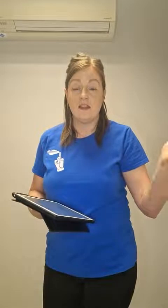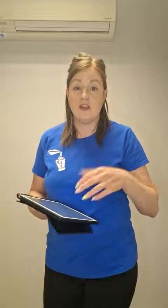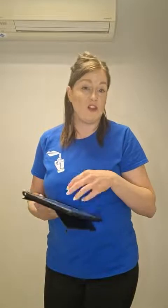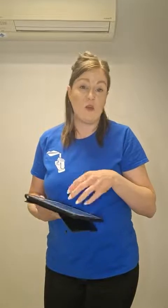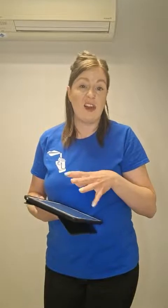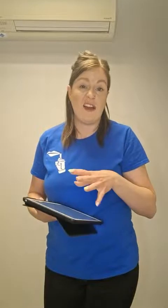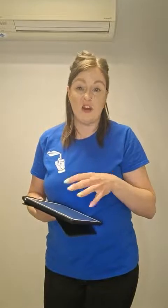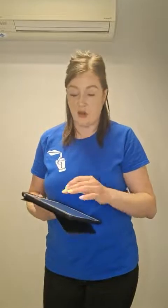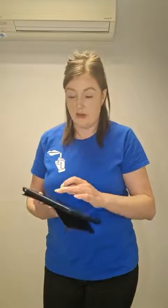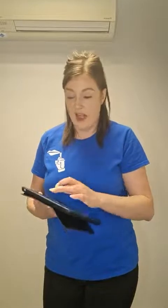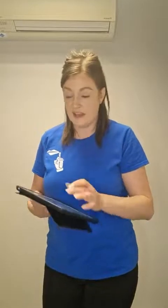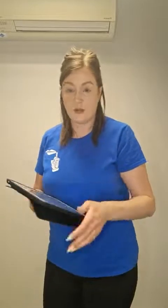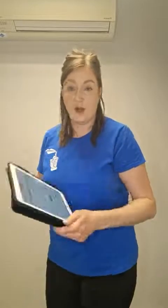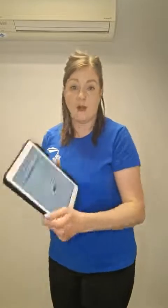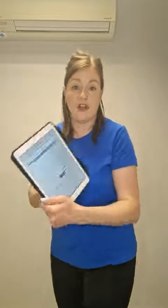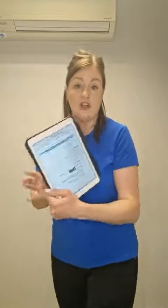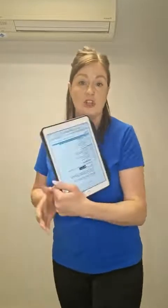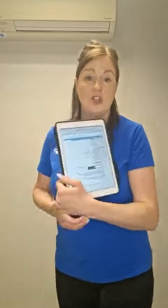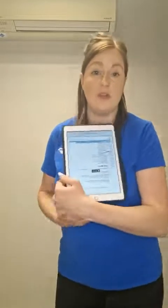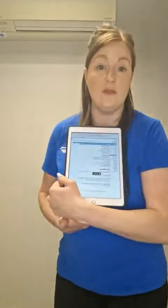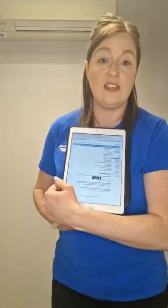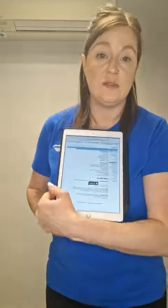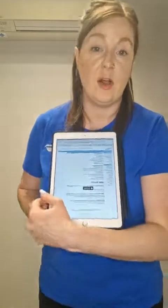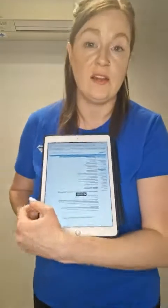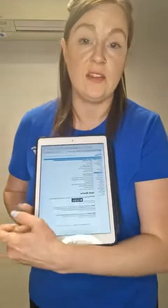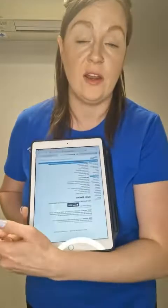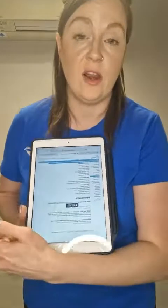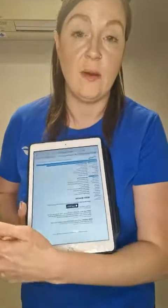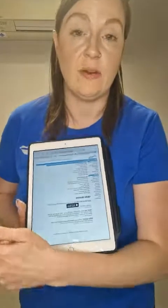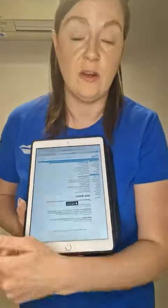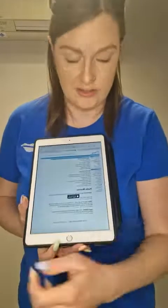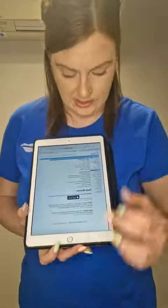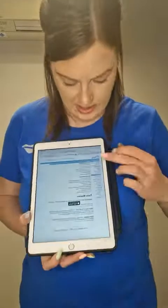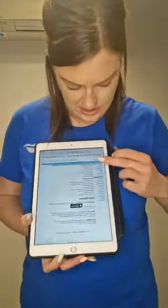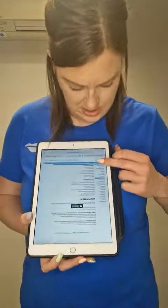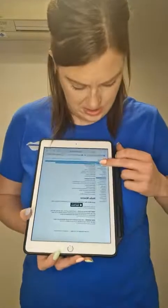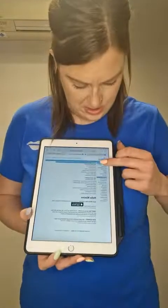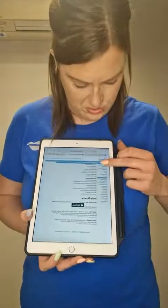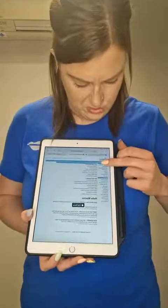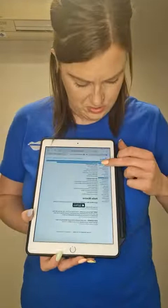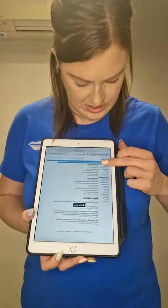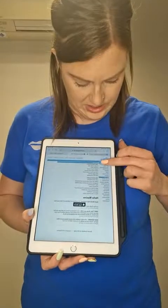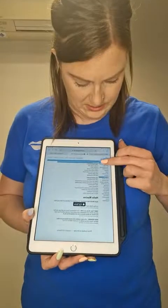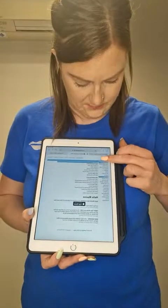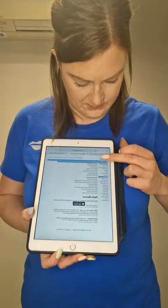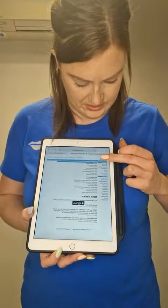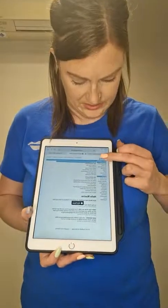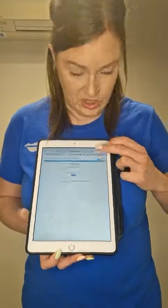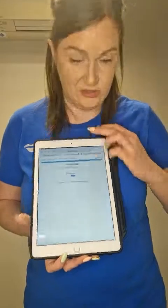you can have a look on there. So I'll quickly just show you, this is what our sign library looks like, and you can search for